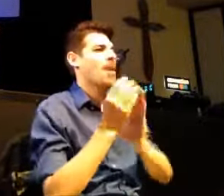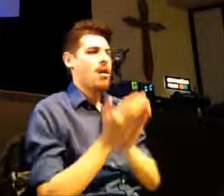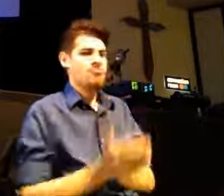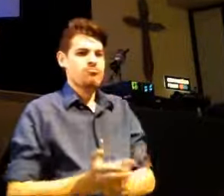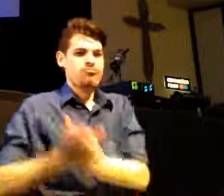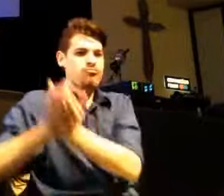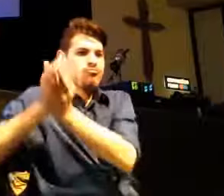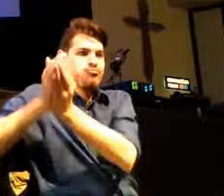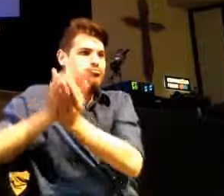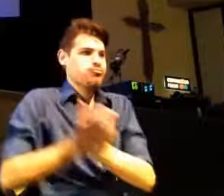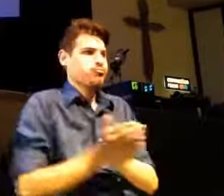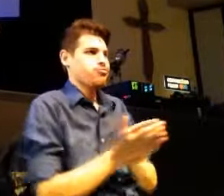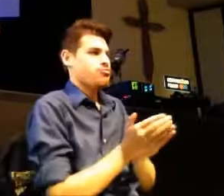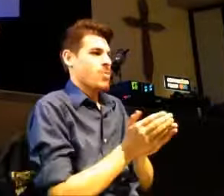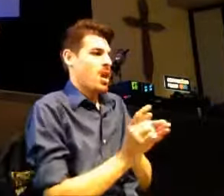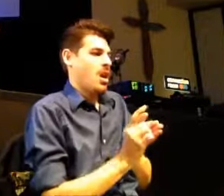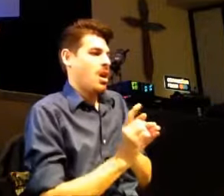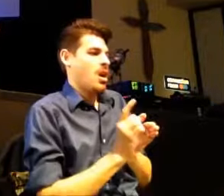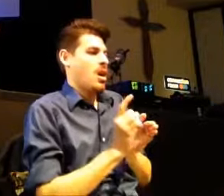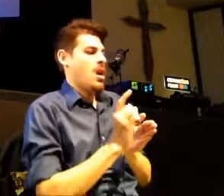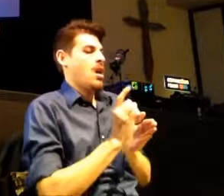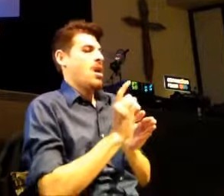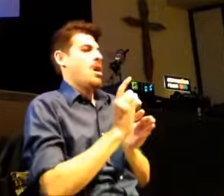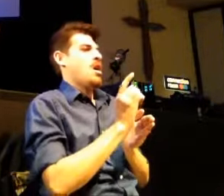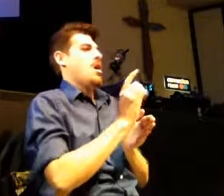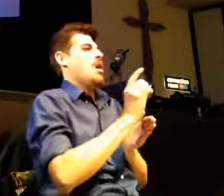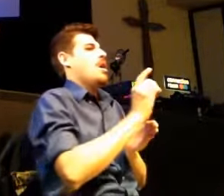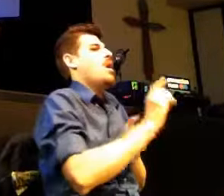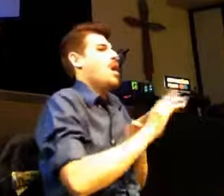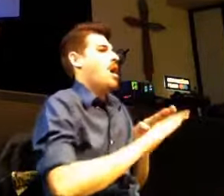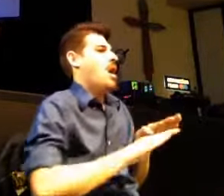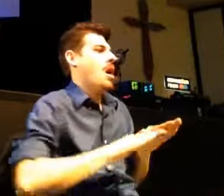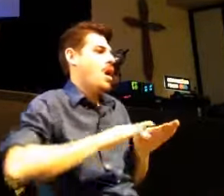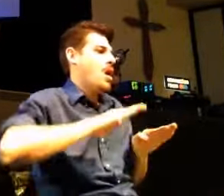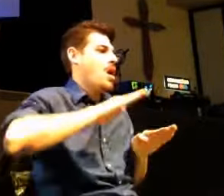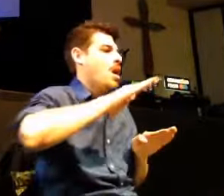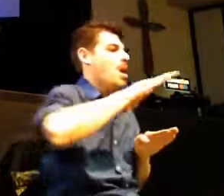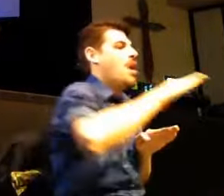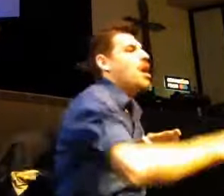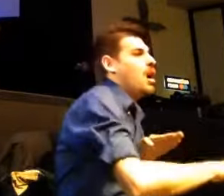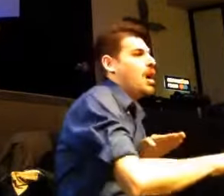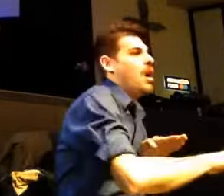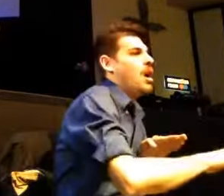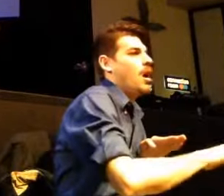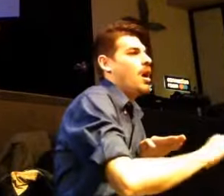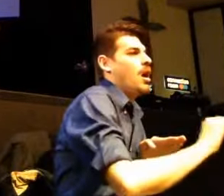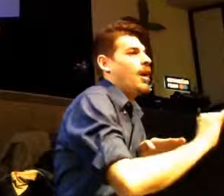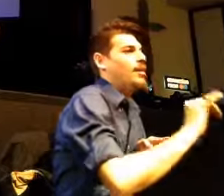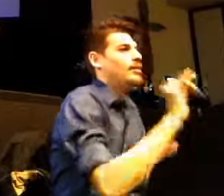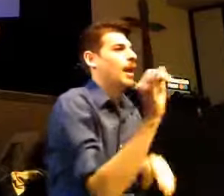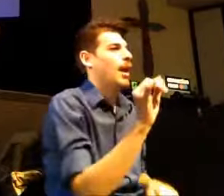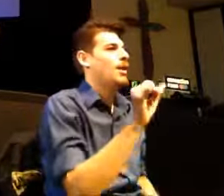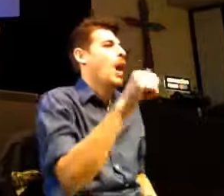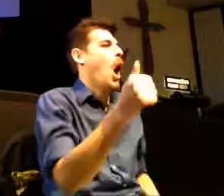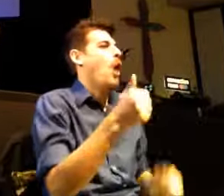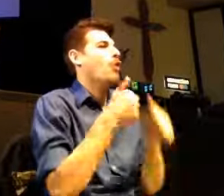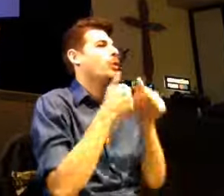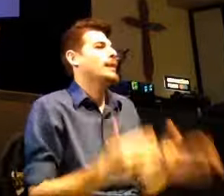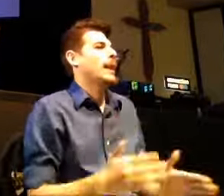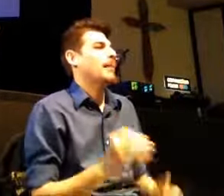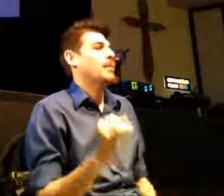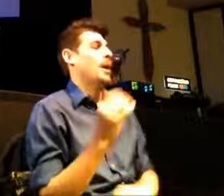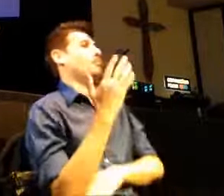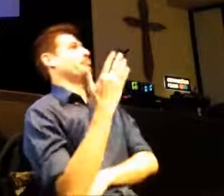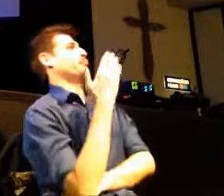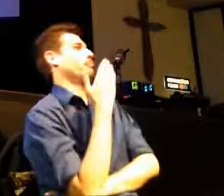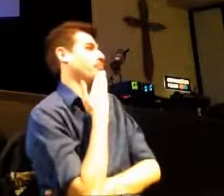around. Peter's like, okay, Jesus just called me out there. And you hear all the other disciples going, glad I didn't ask the question, because then he would have